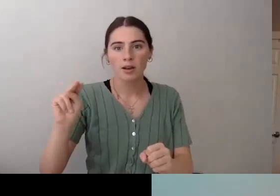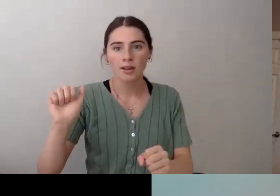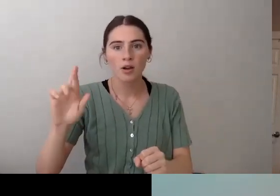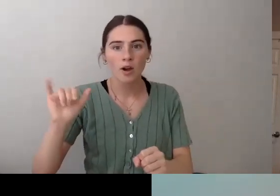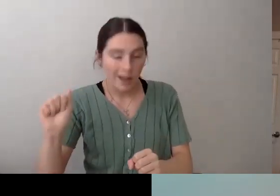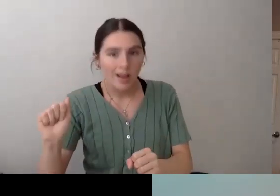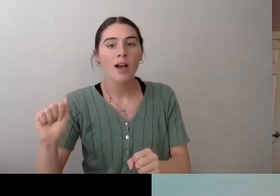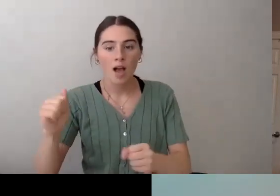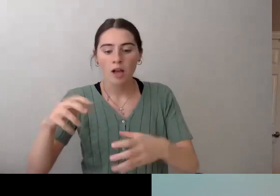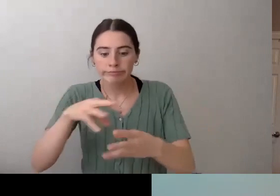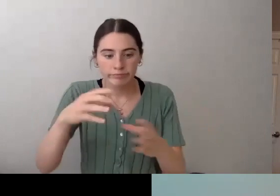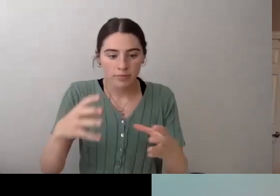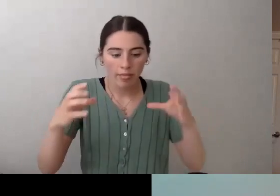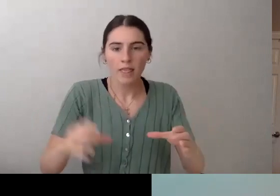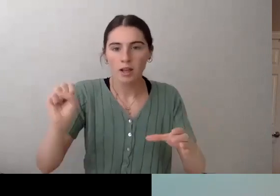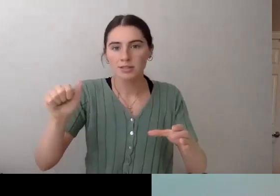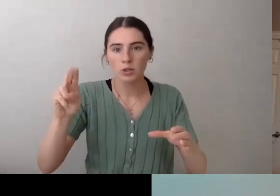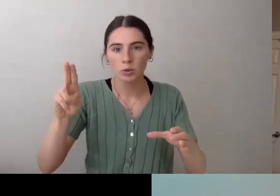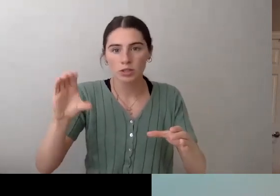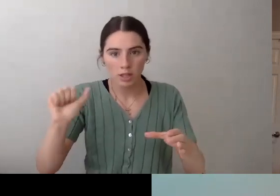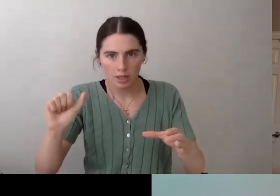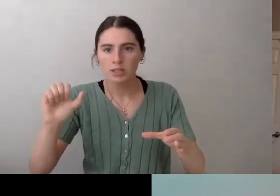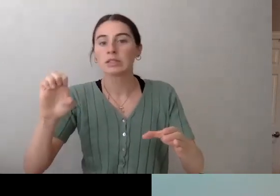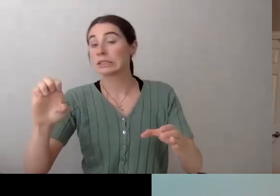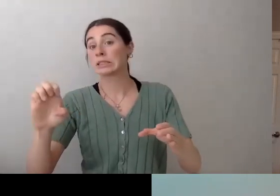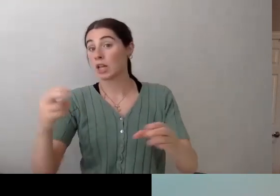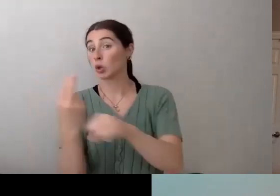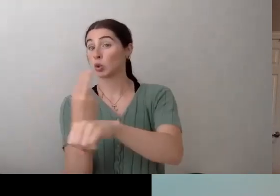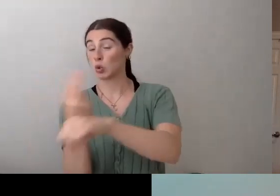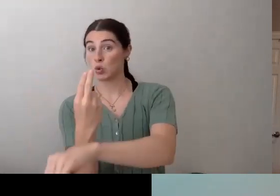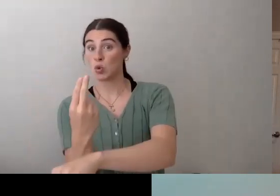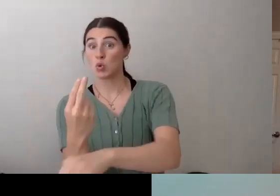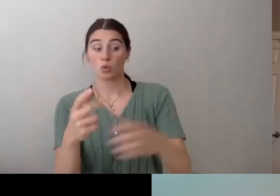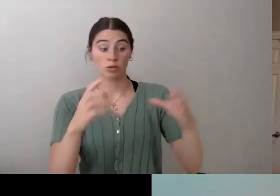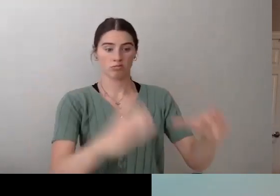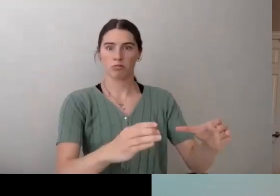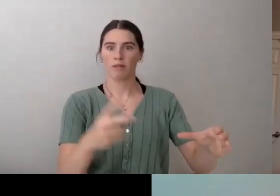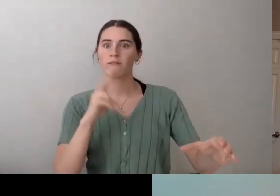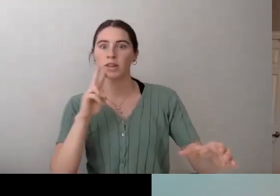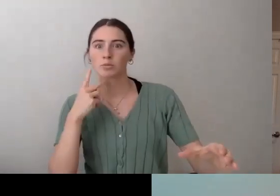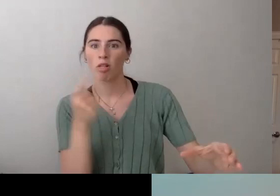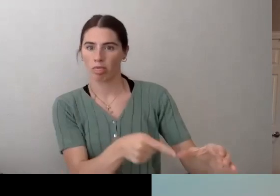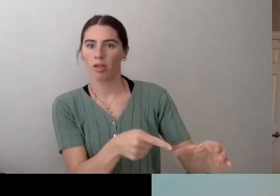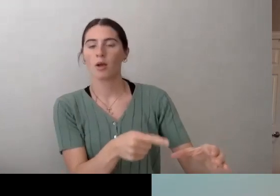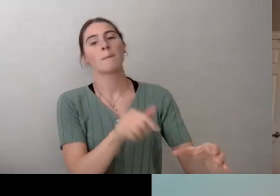But today I'm recommending using a ready-made pasta sauce.